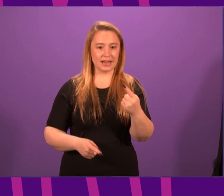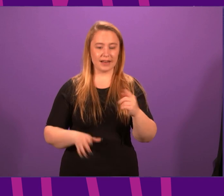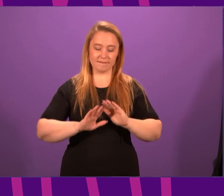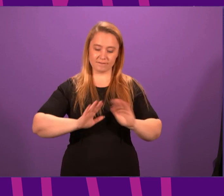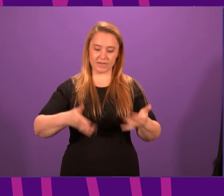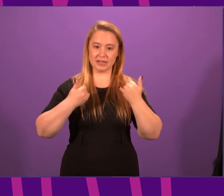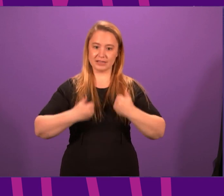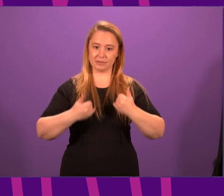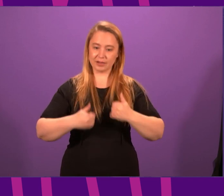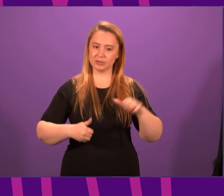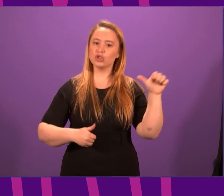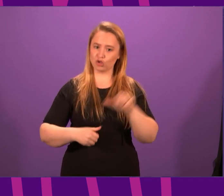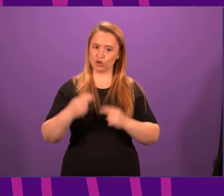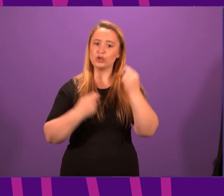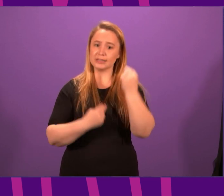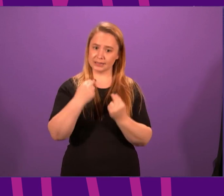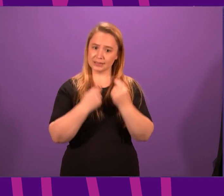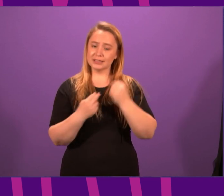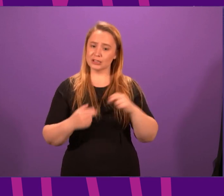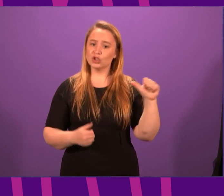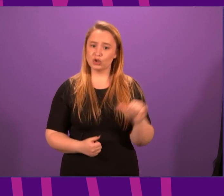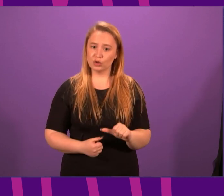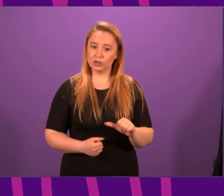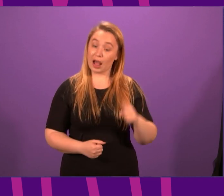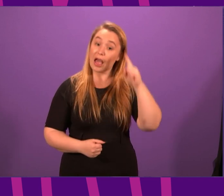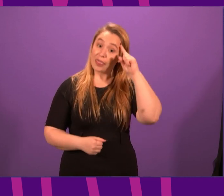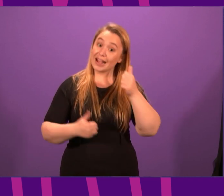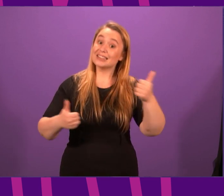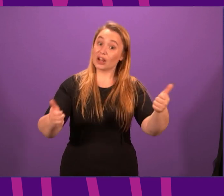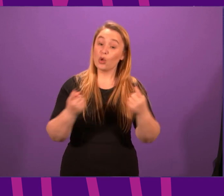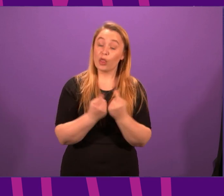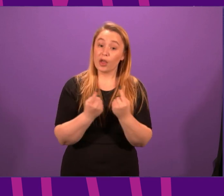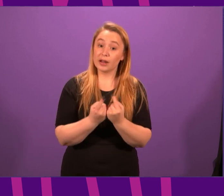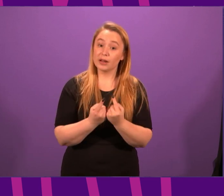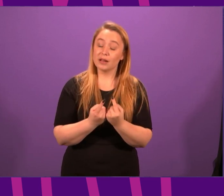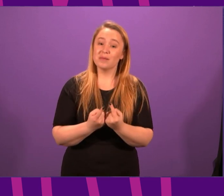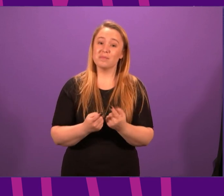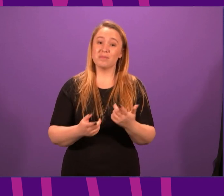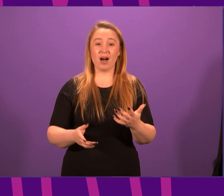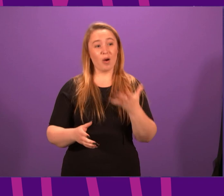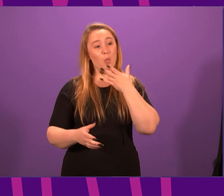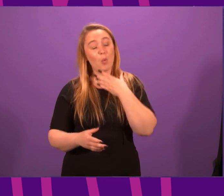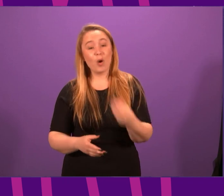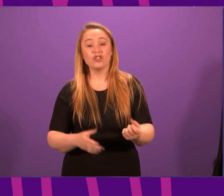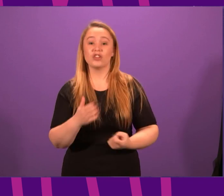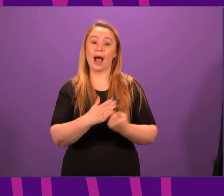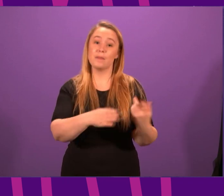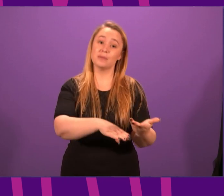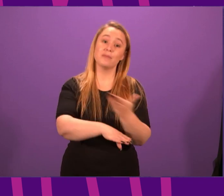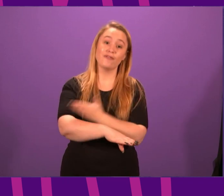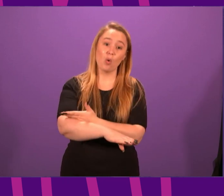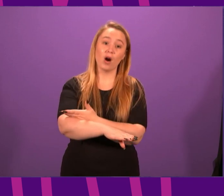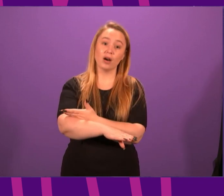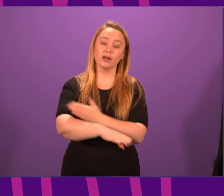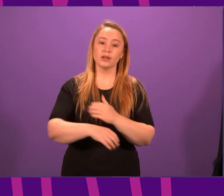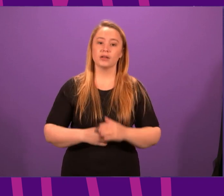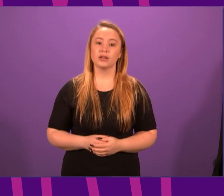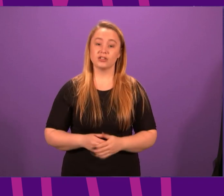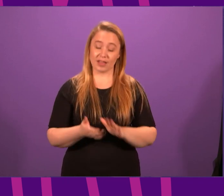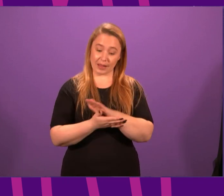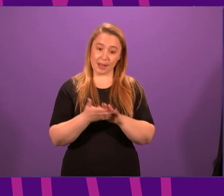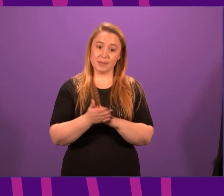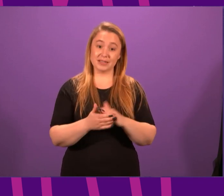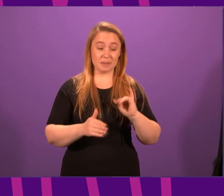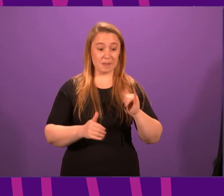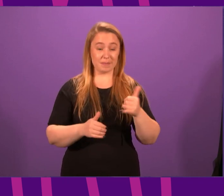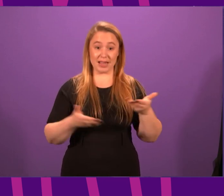testing on a wider basis. And I think that's a good thing, but I just wish it had been done earlier because we might have been in a better position today. We might